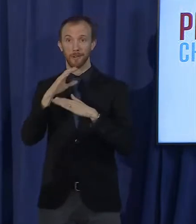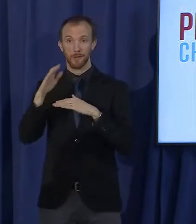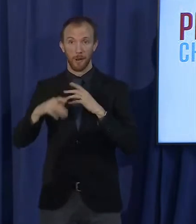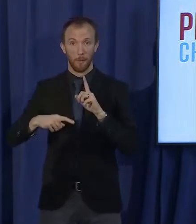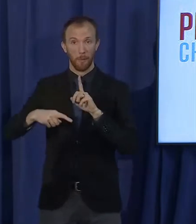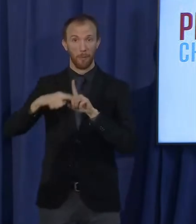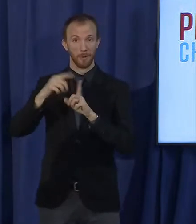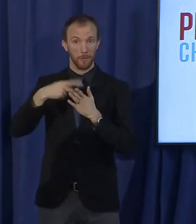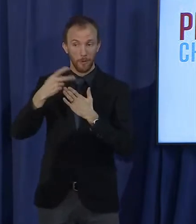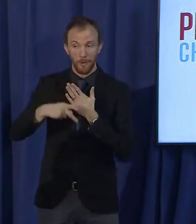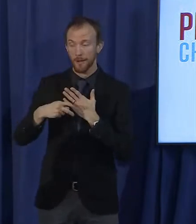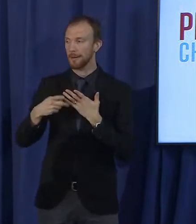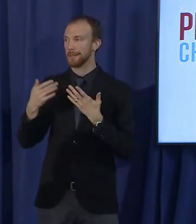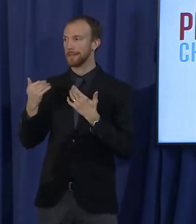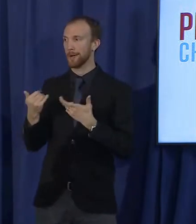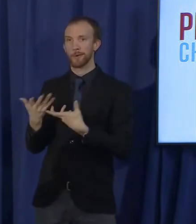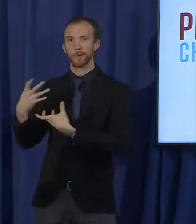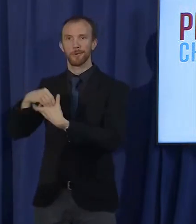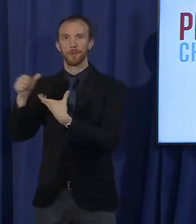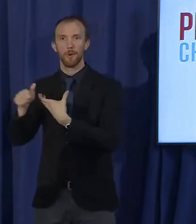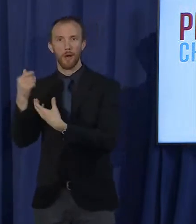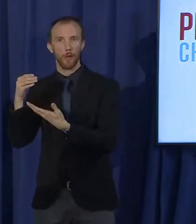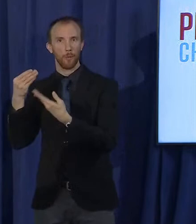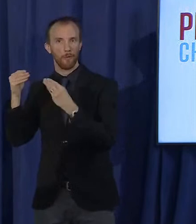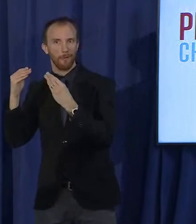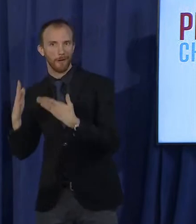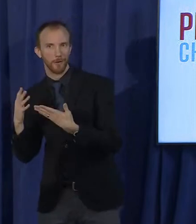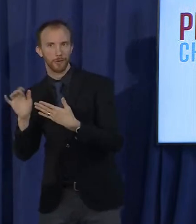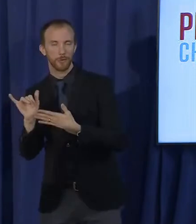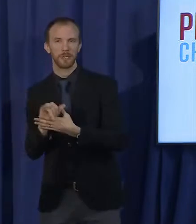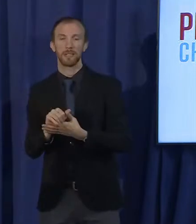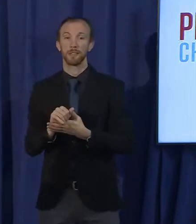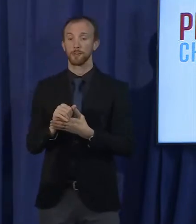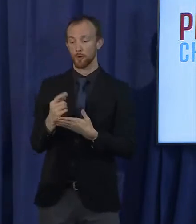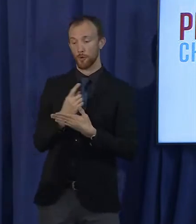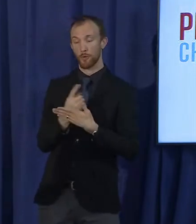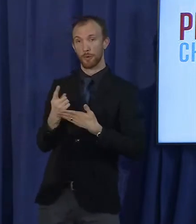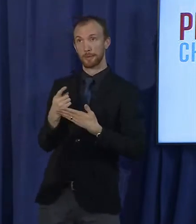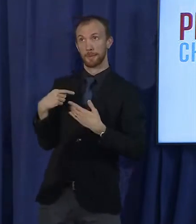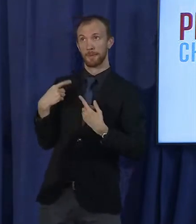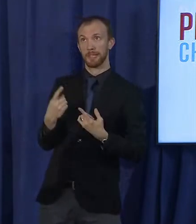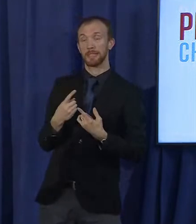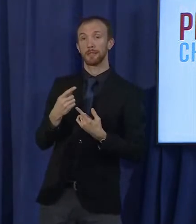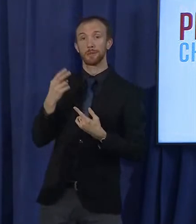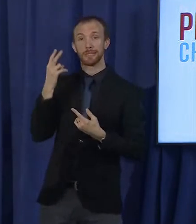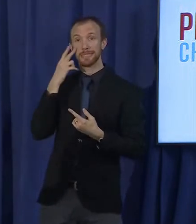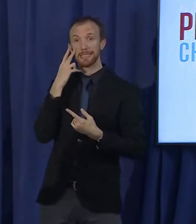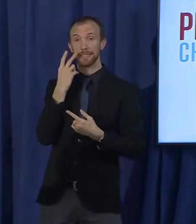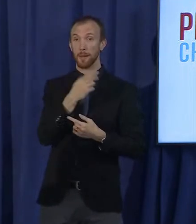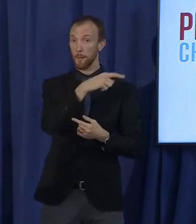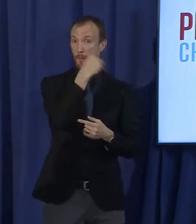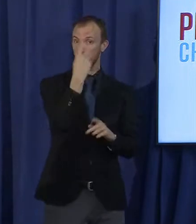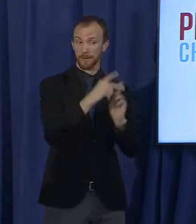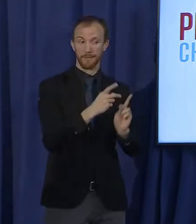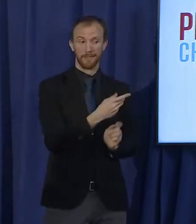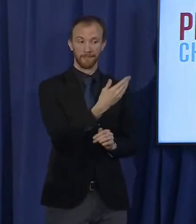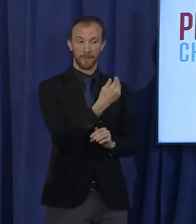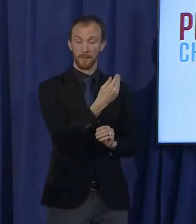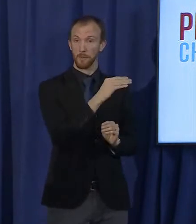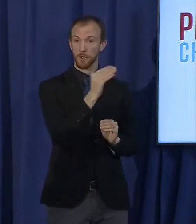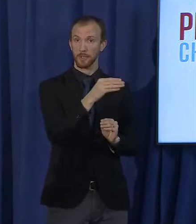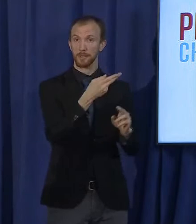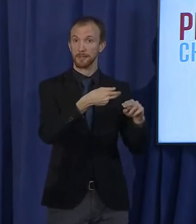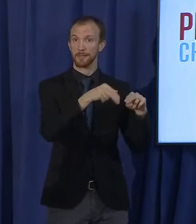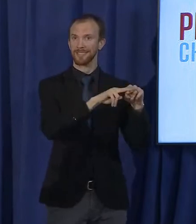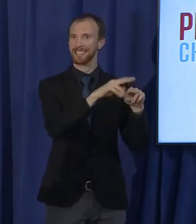vaccine, just in 1 week we've seen Black Chicagoans 15% up to 19% of the allocated